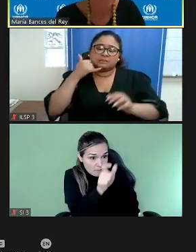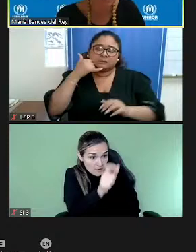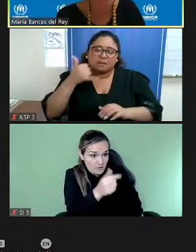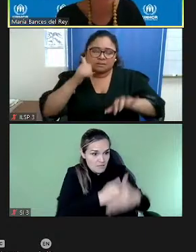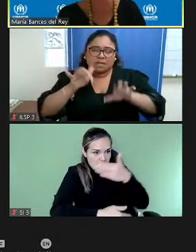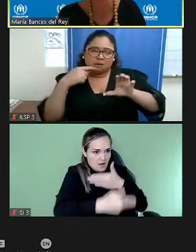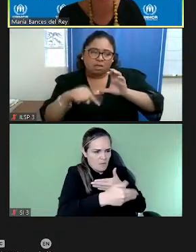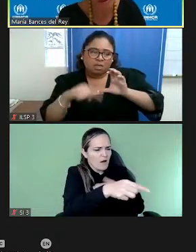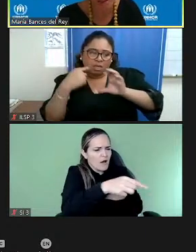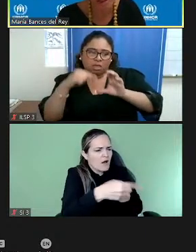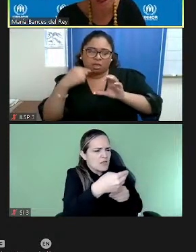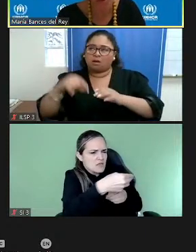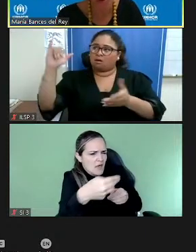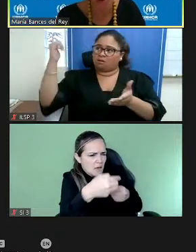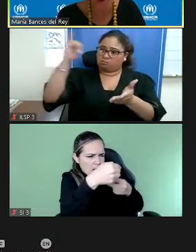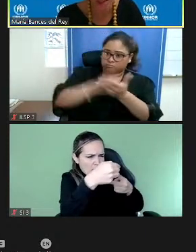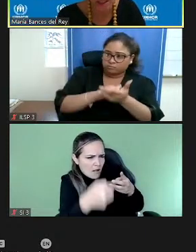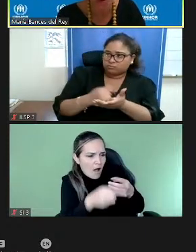a